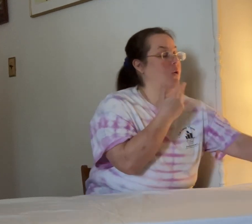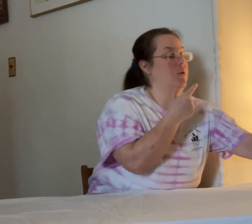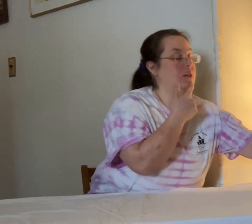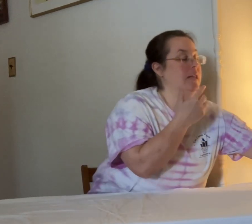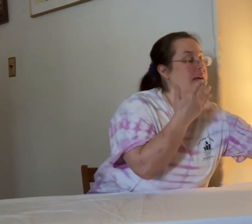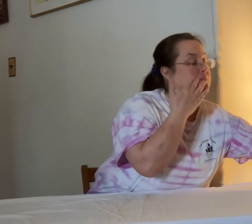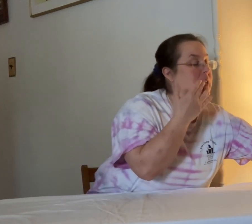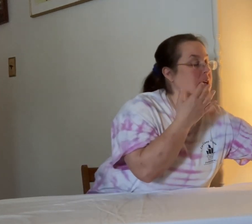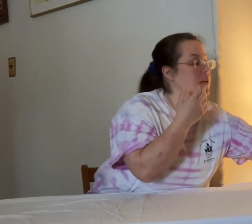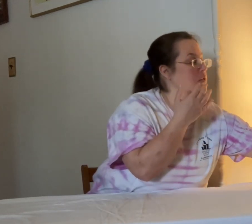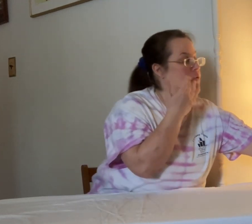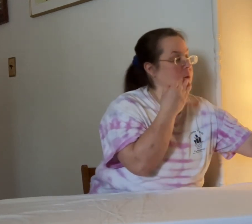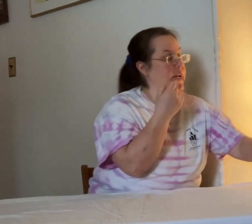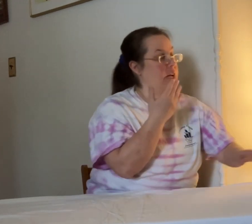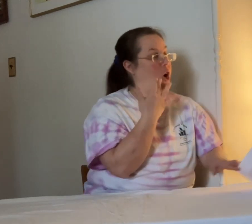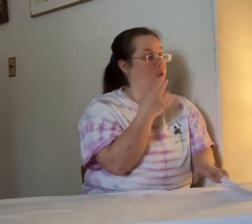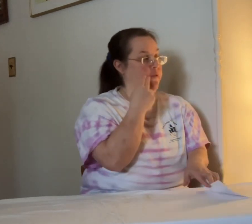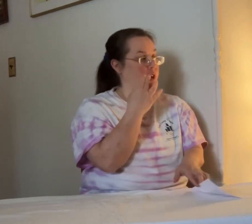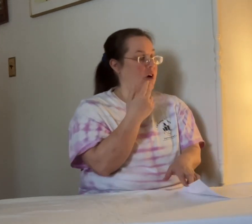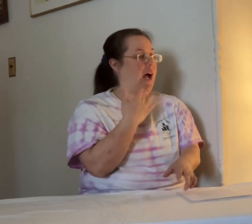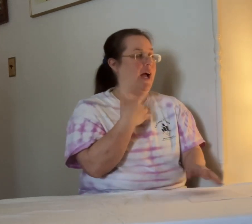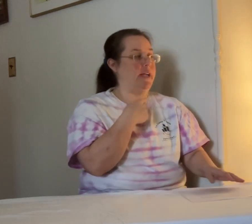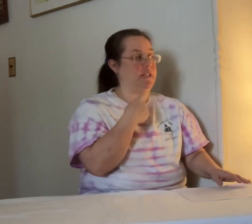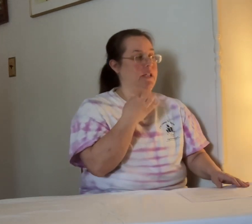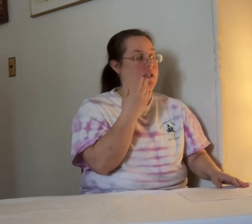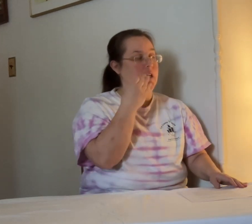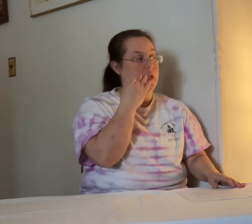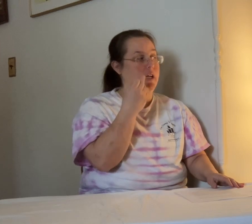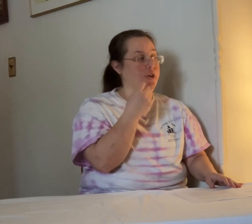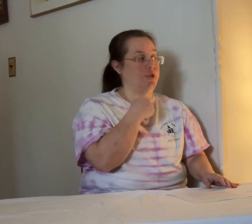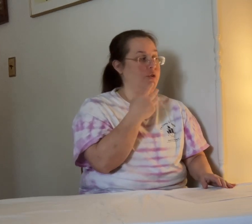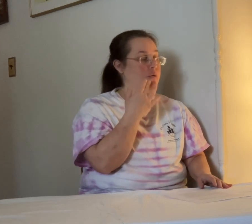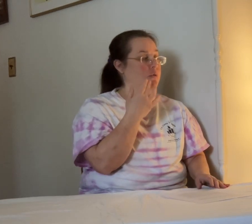So let me read it over. I didn't hear you